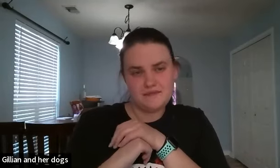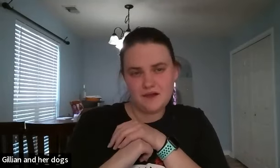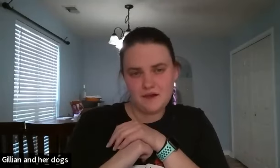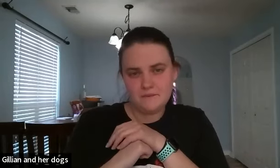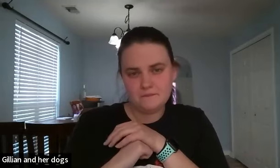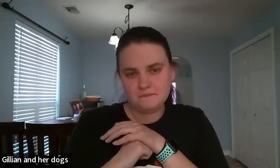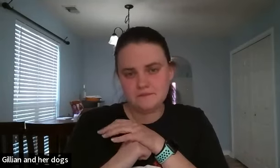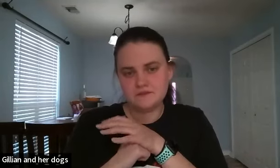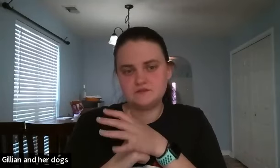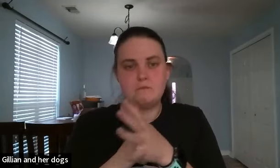mother-in-law, so